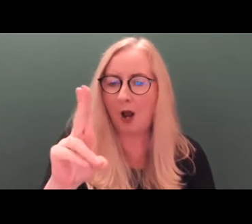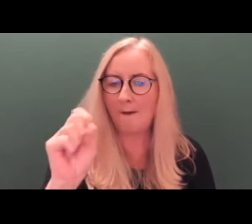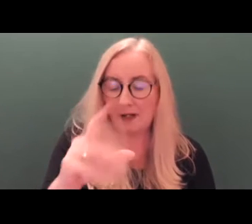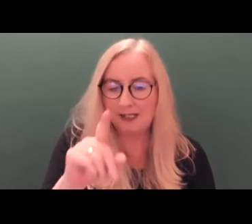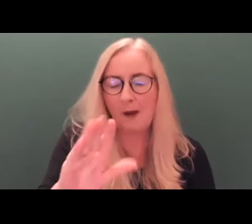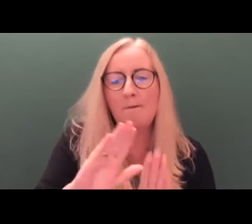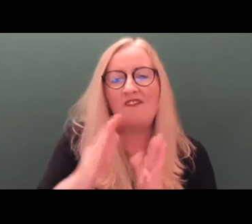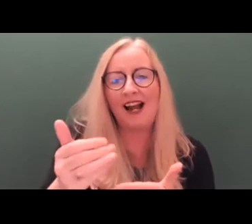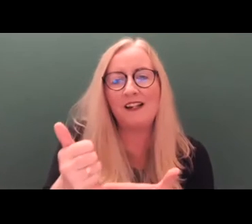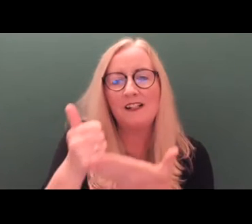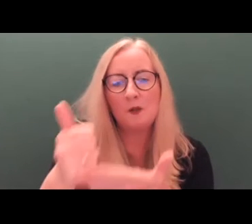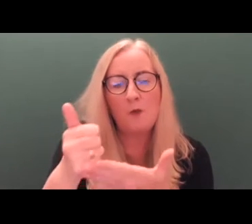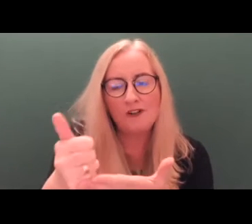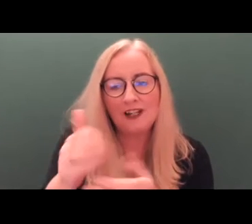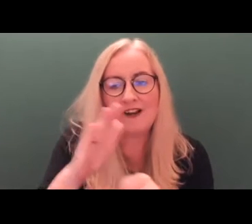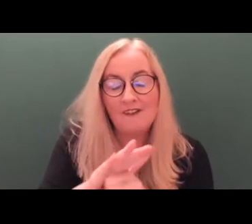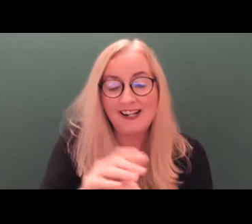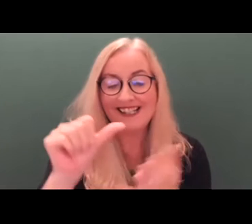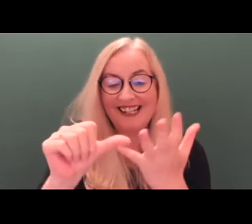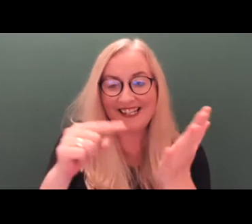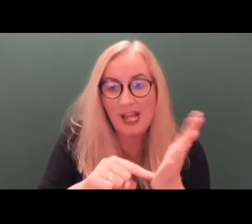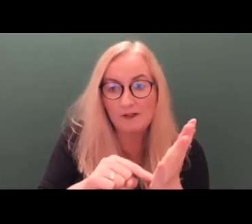decision making for more than 6000 individuals.